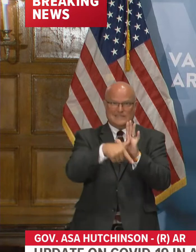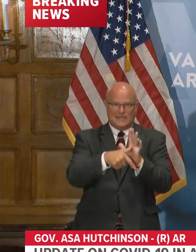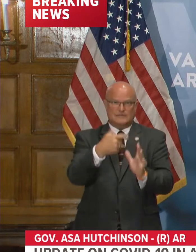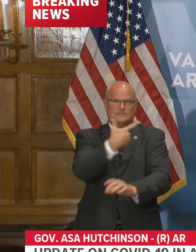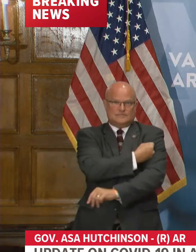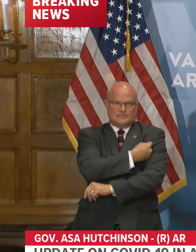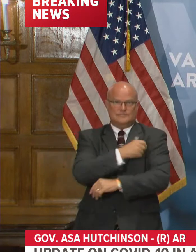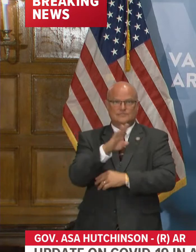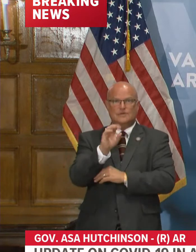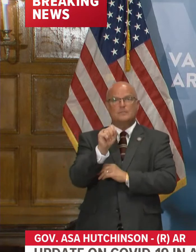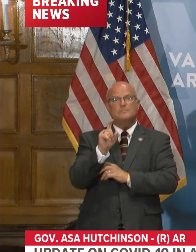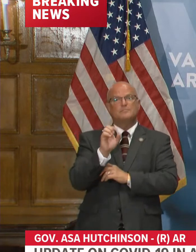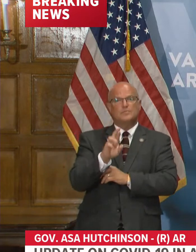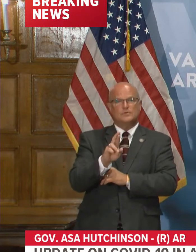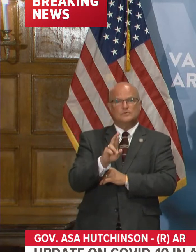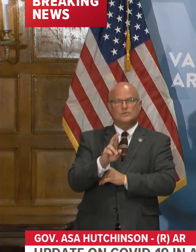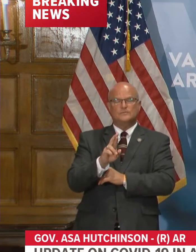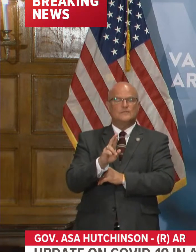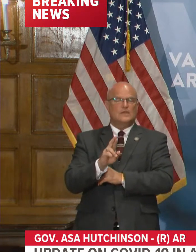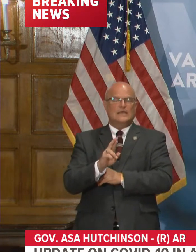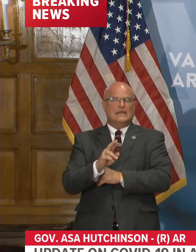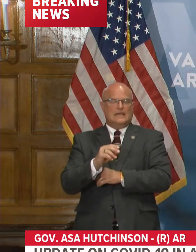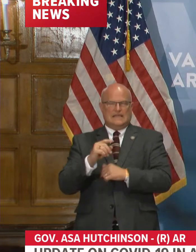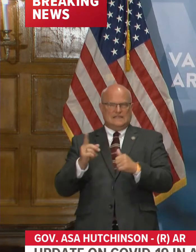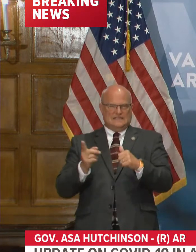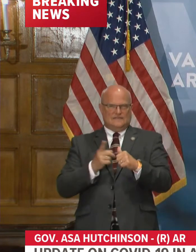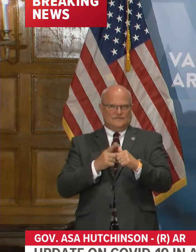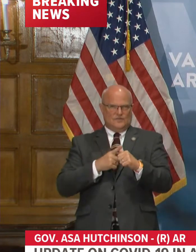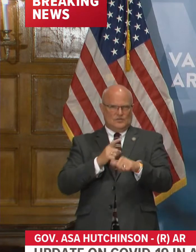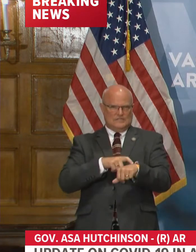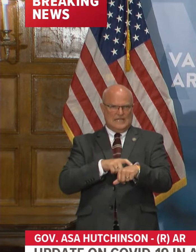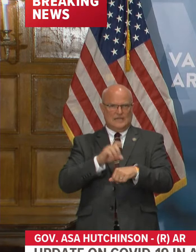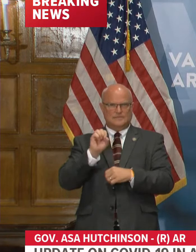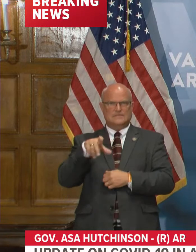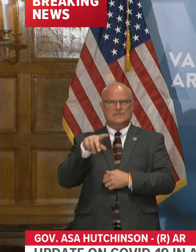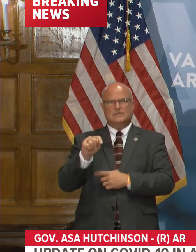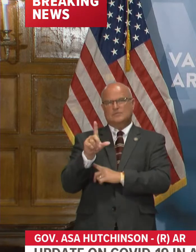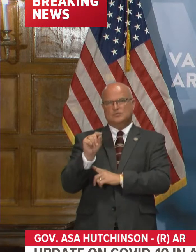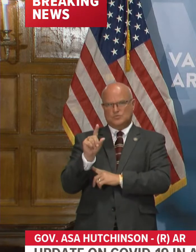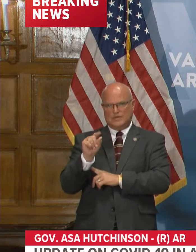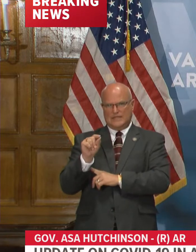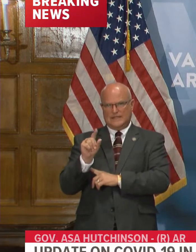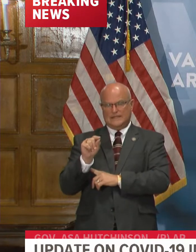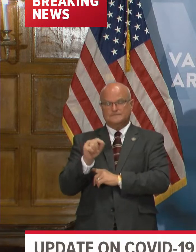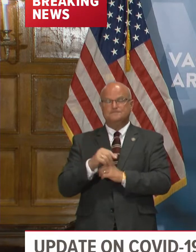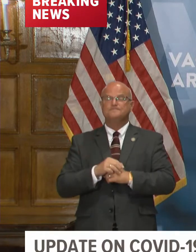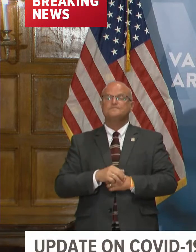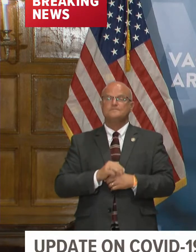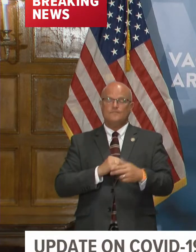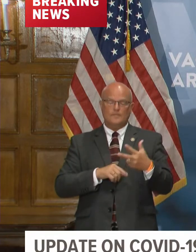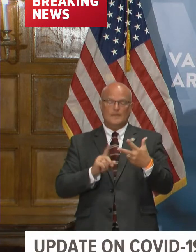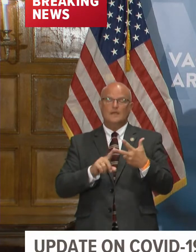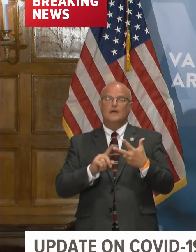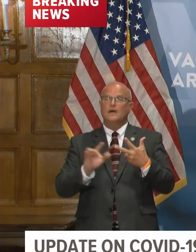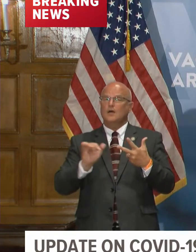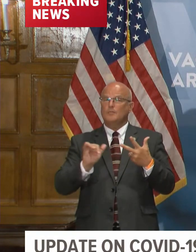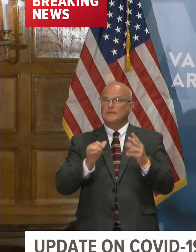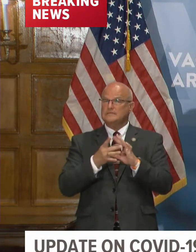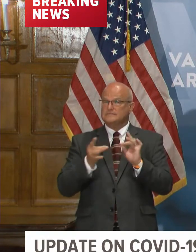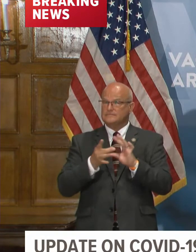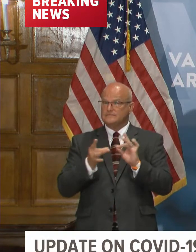not anticipate that that will be approved before September 20th. I also wanted to mention